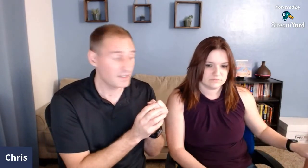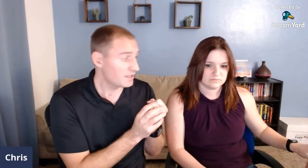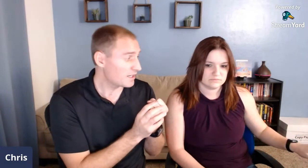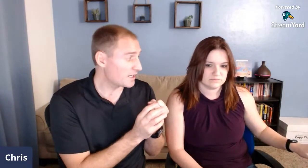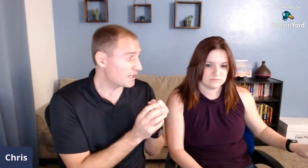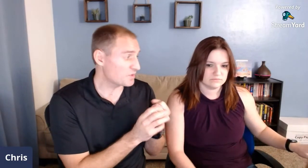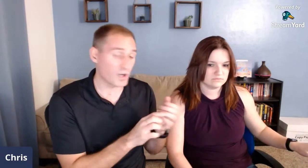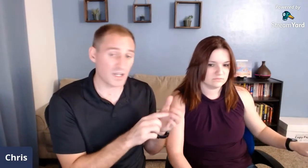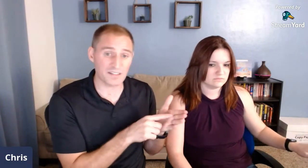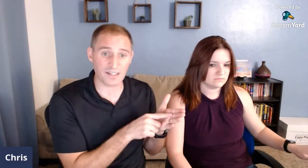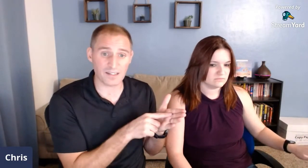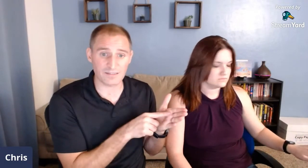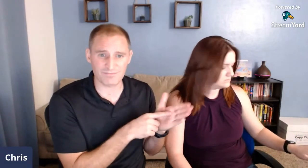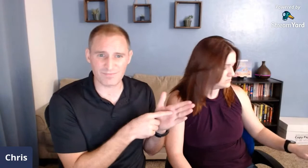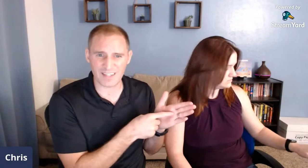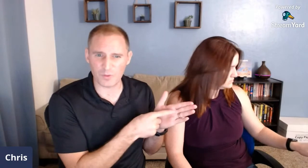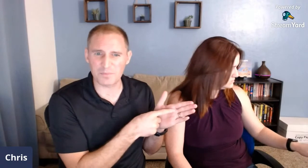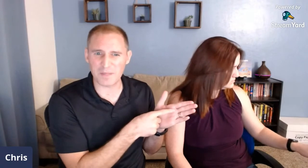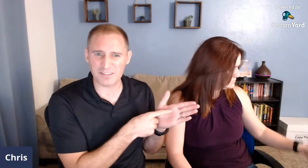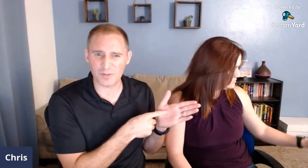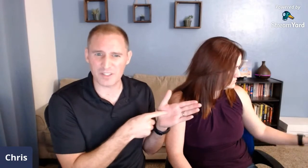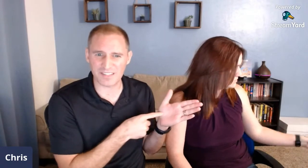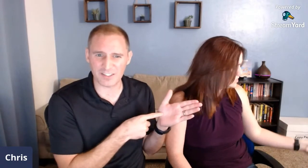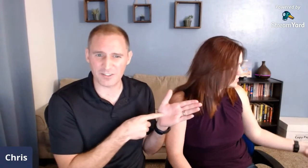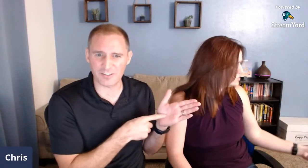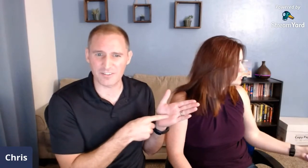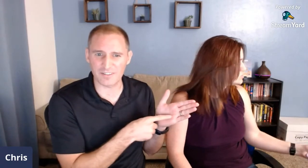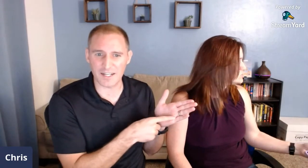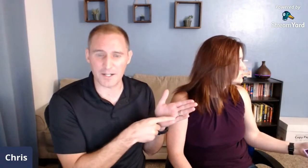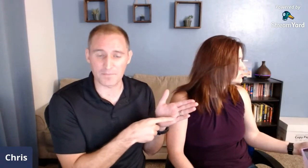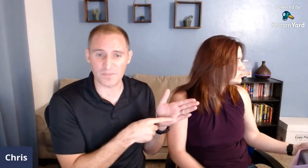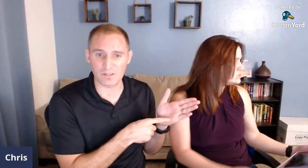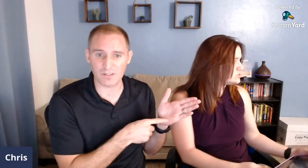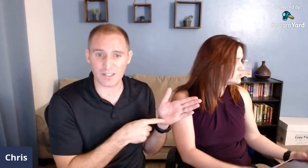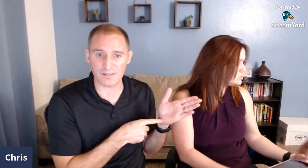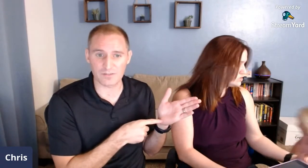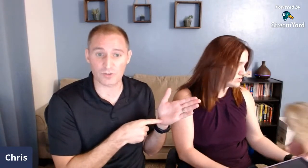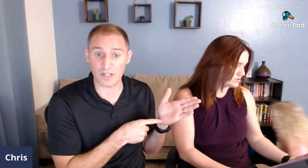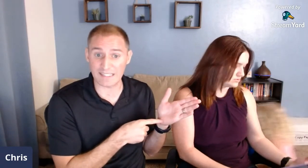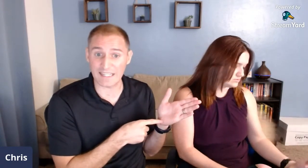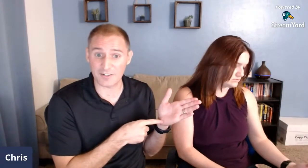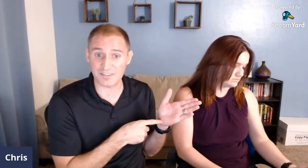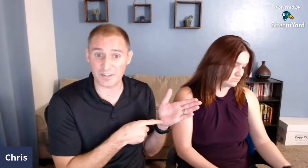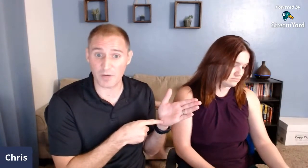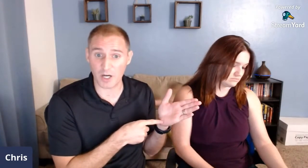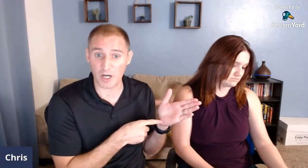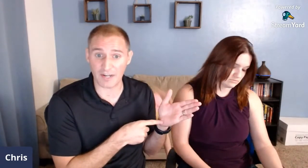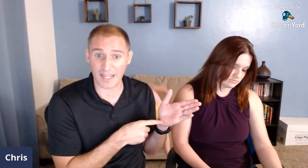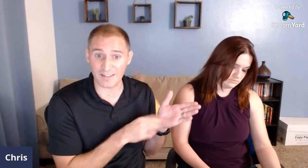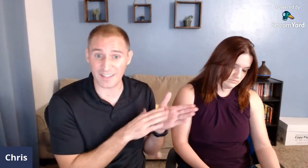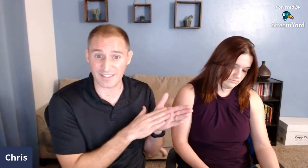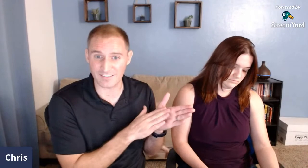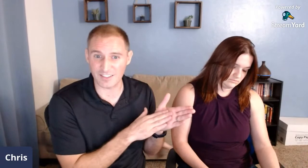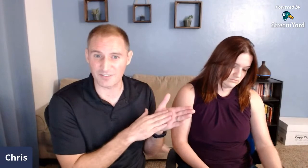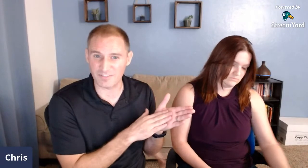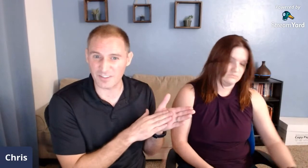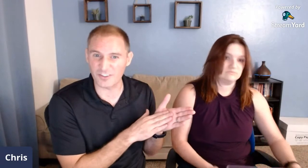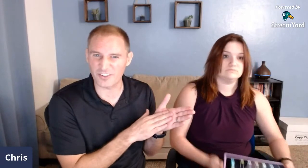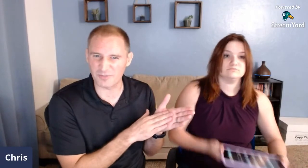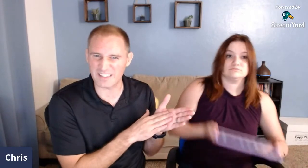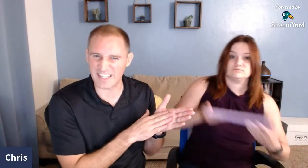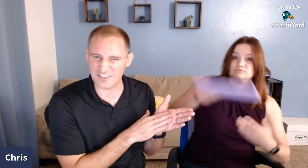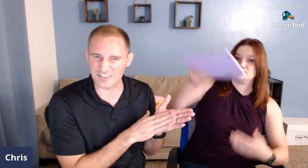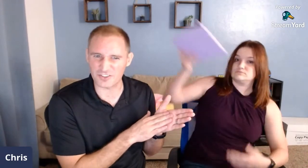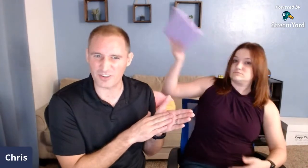hand. One is that, like, one basic one is like you're kind of drawing letters in the palm of their hand, and they can, you know,